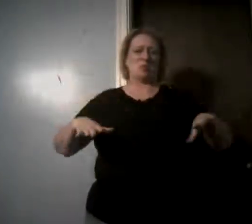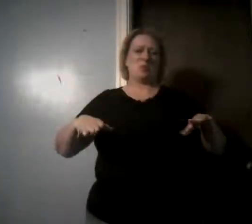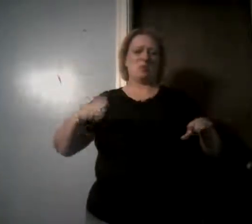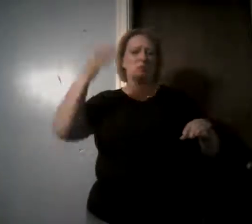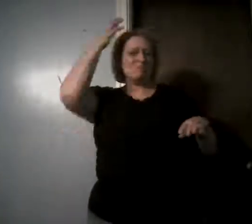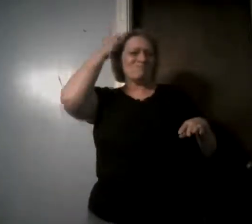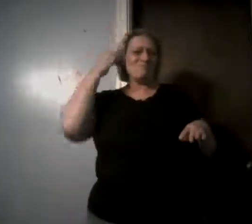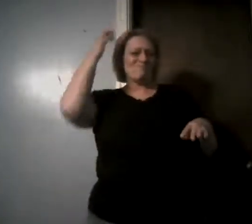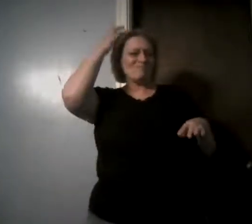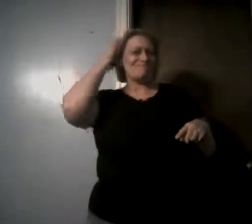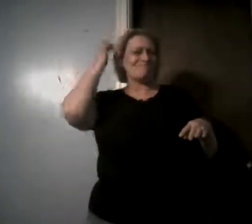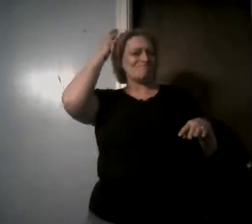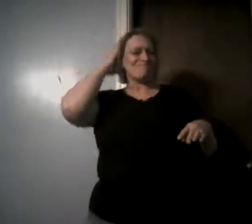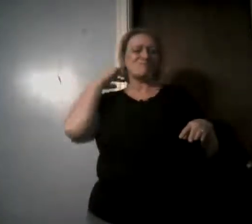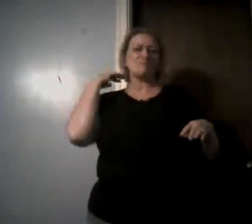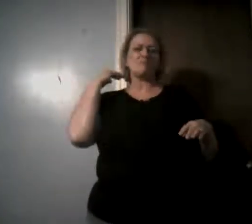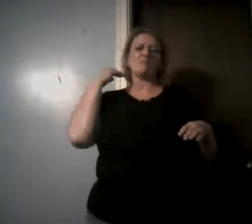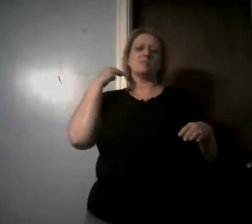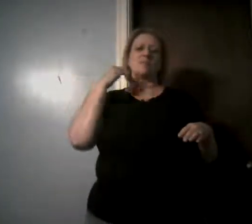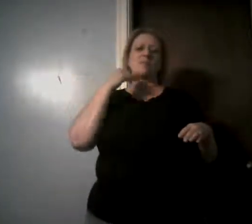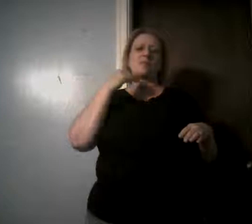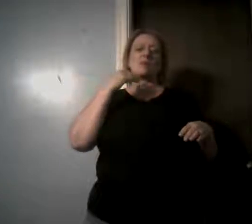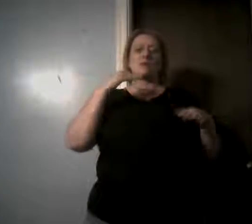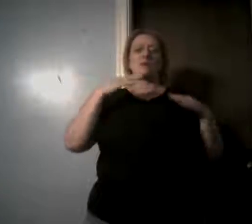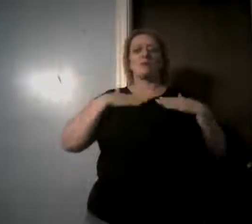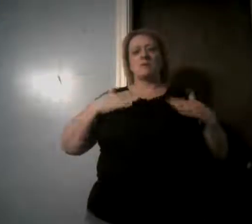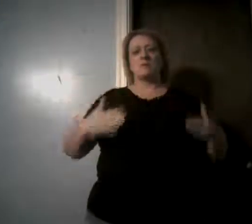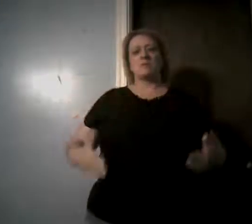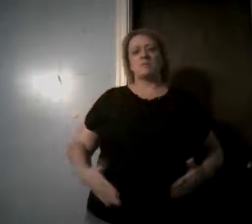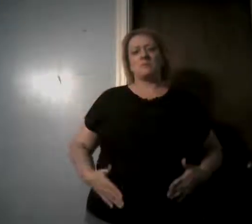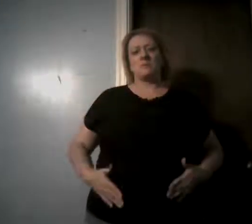Personal hygiene is important in preventing the spread of it.